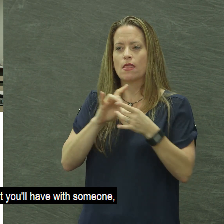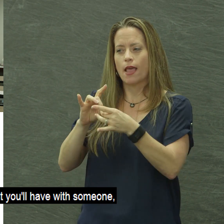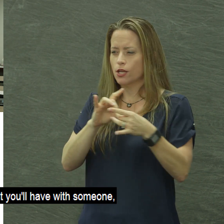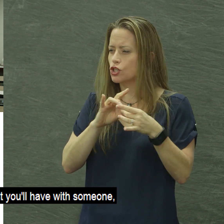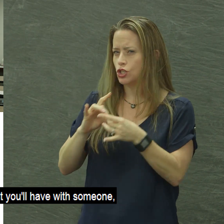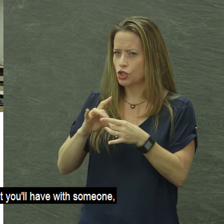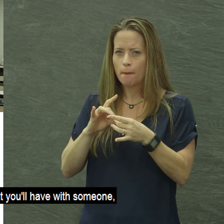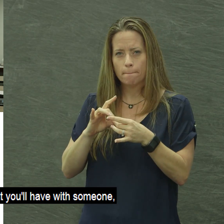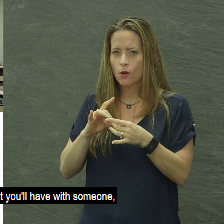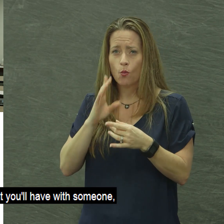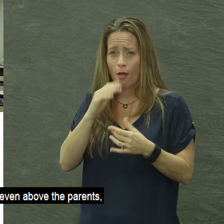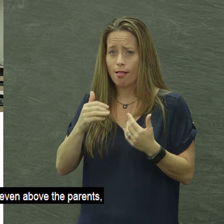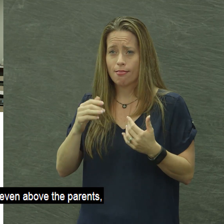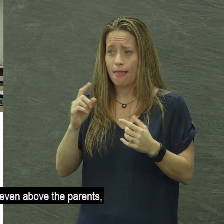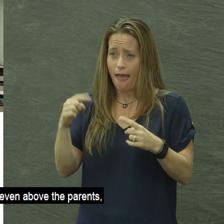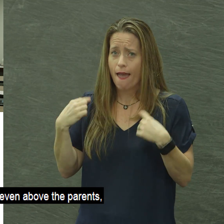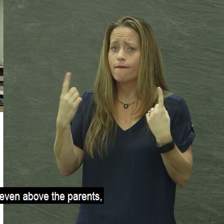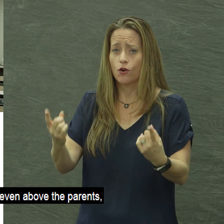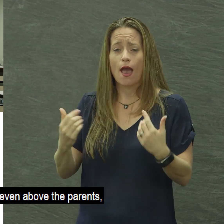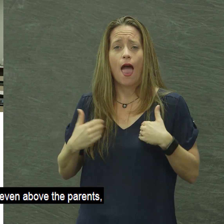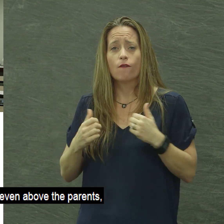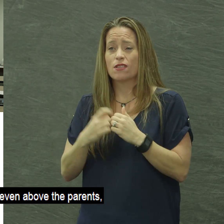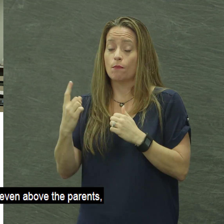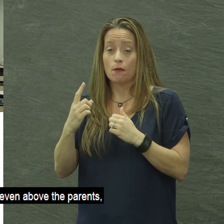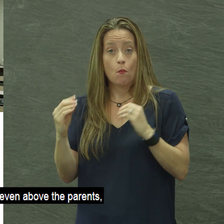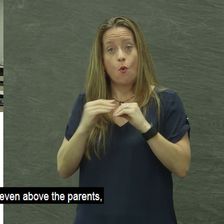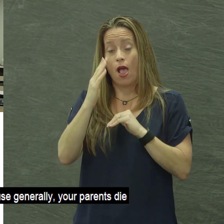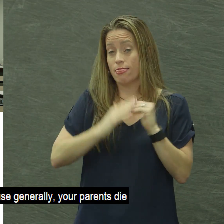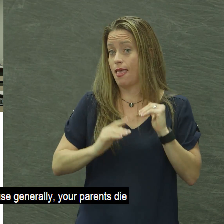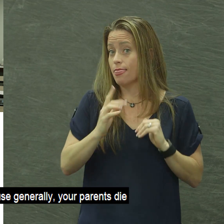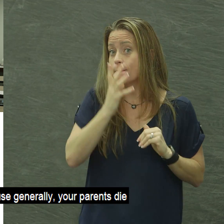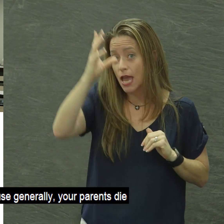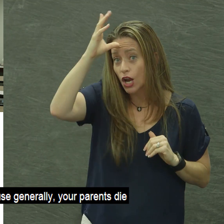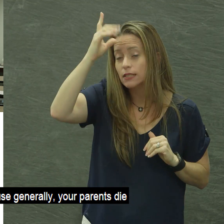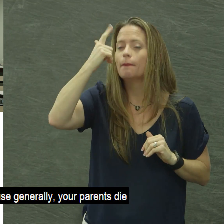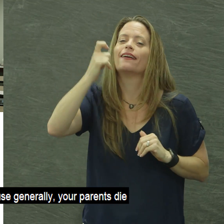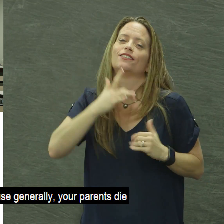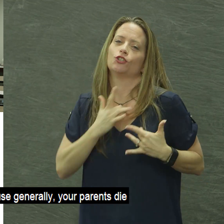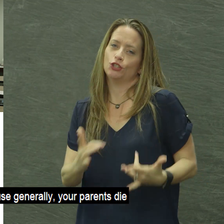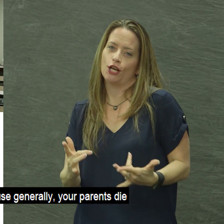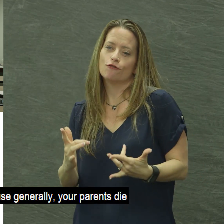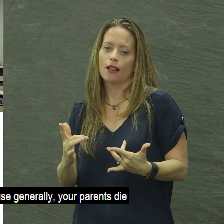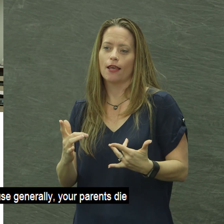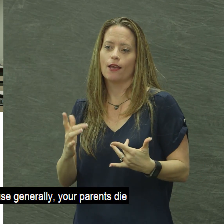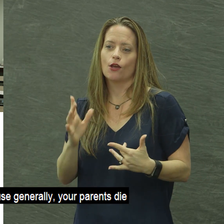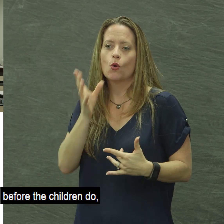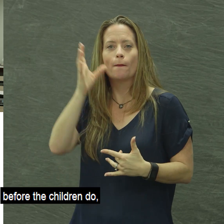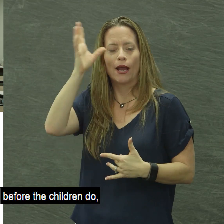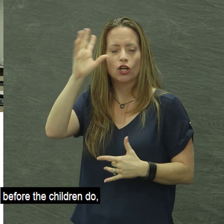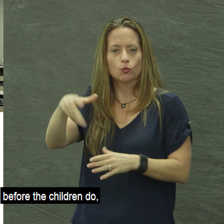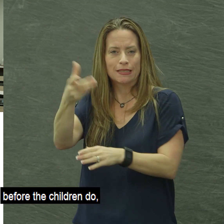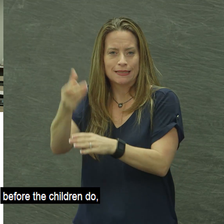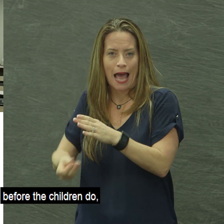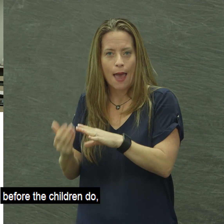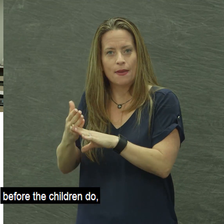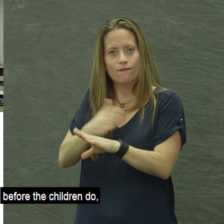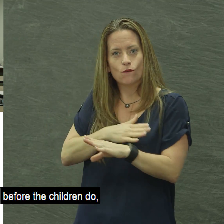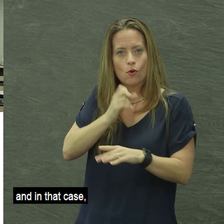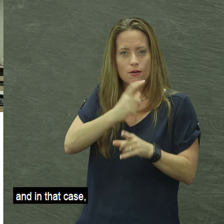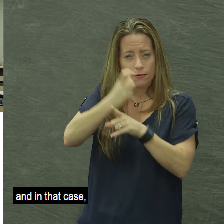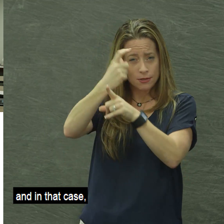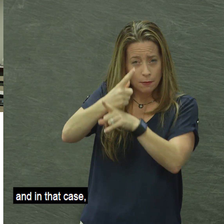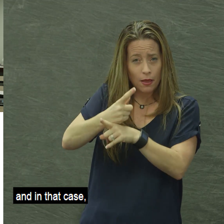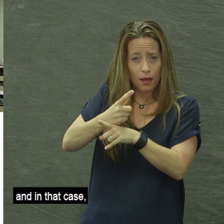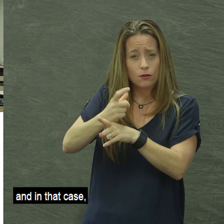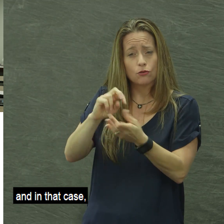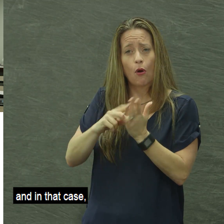relationship and bond that you'll have with someone, even above the parents, because generally your parents die before the children do,